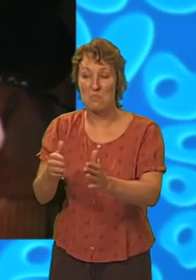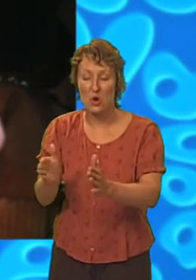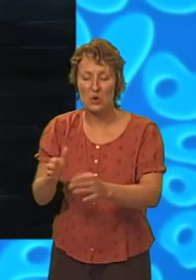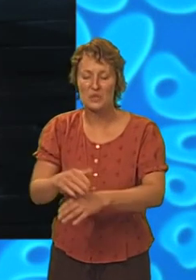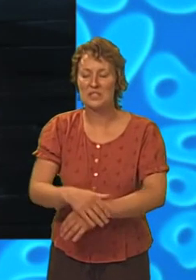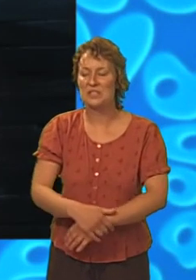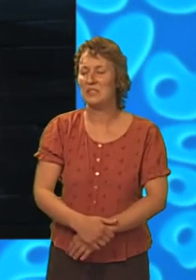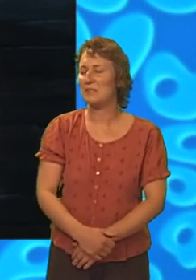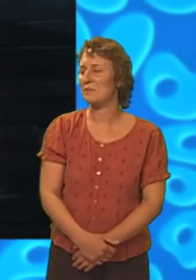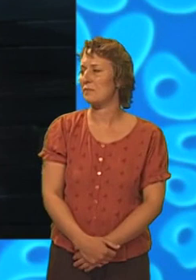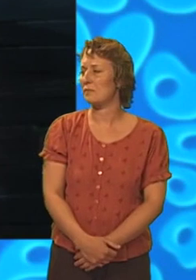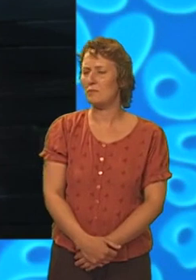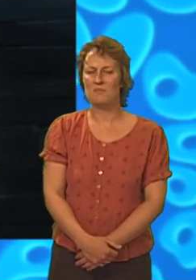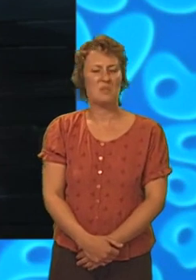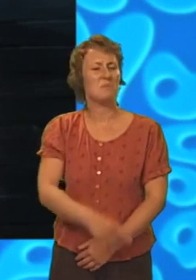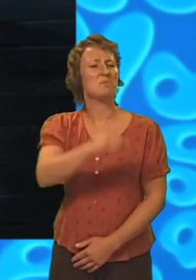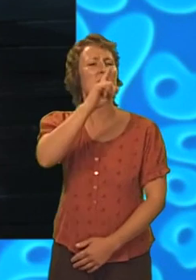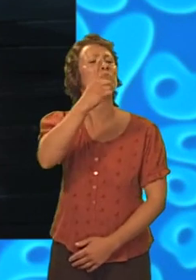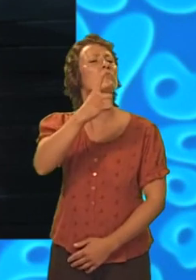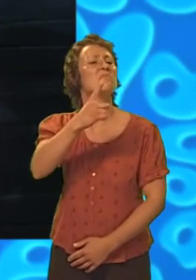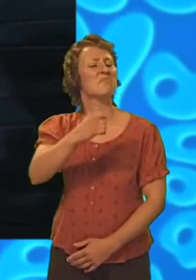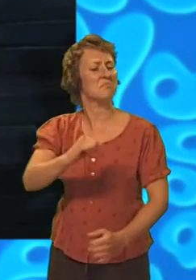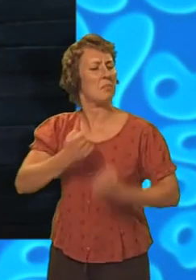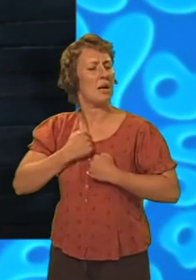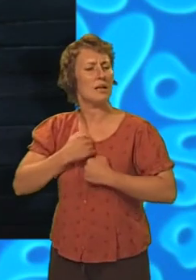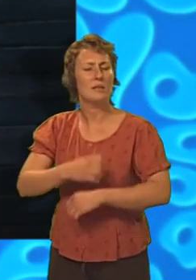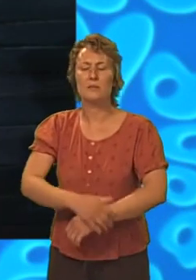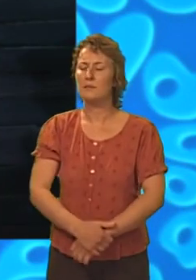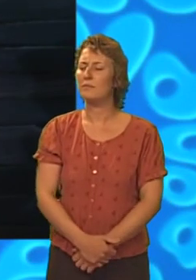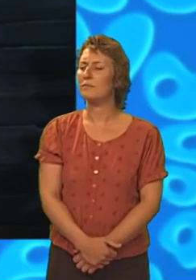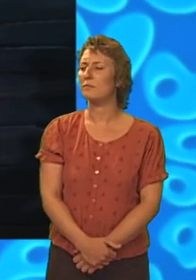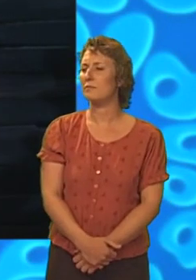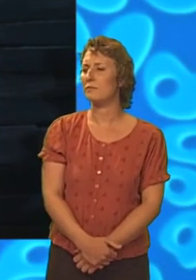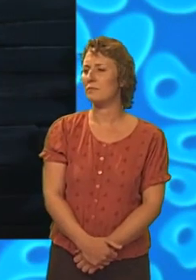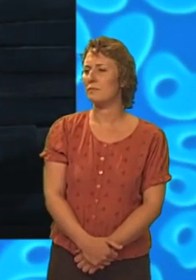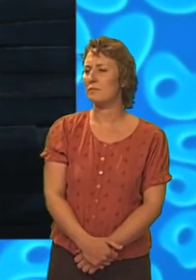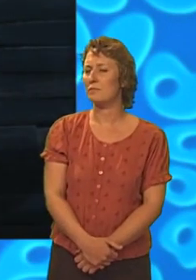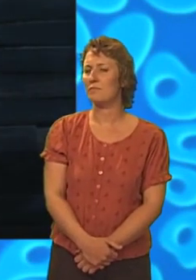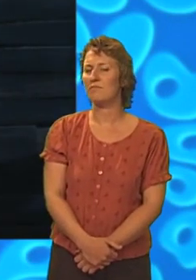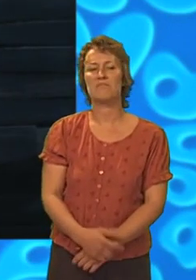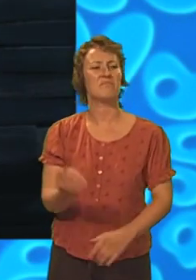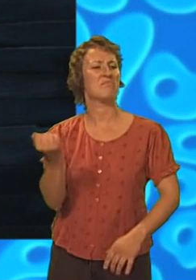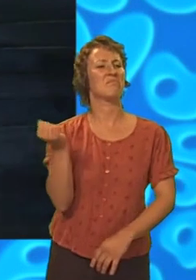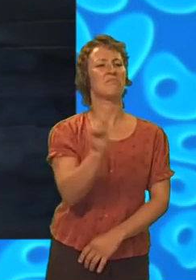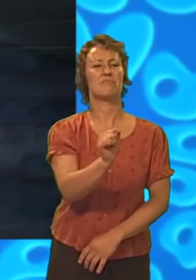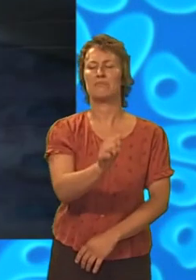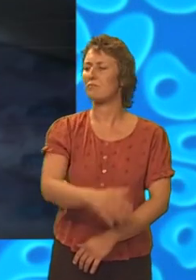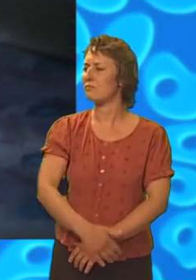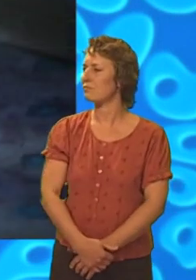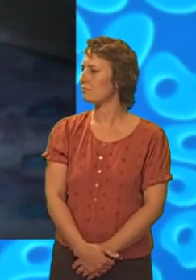box." "Well, you can't have it," said the greedy man, and he shut the door.